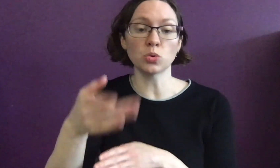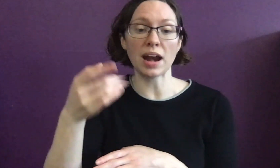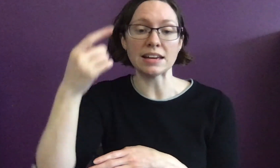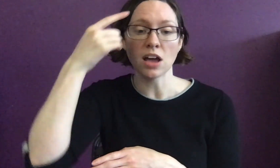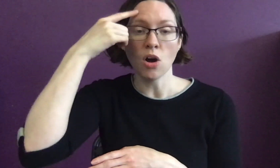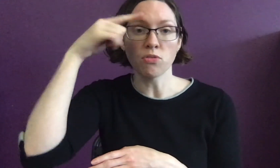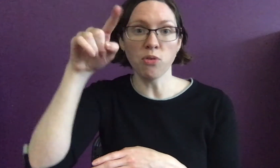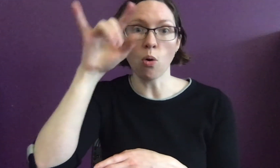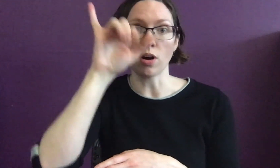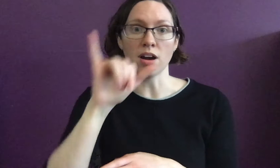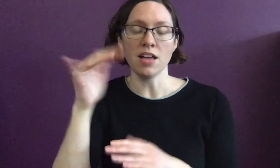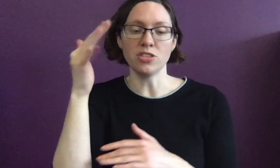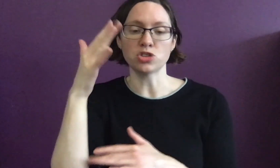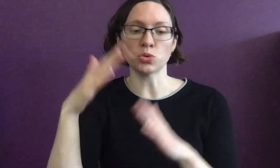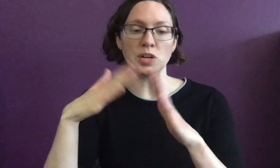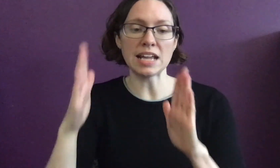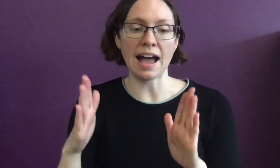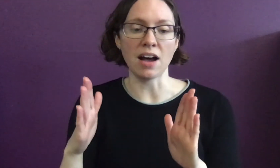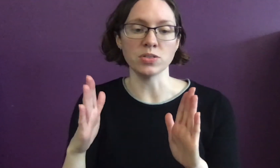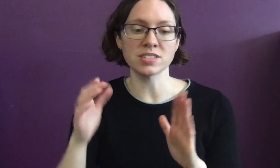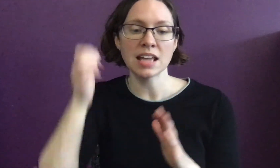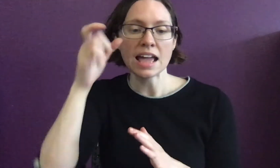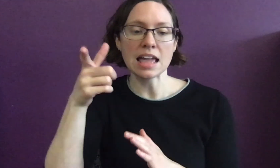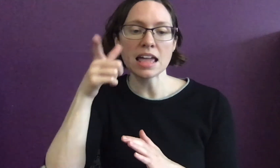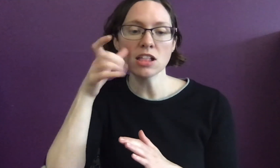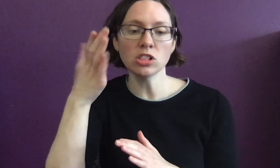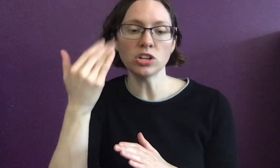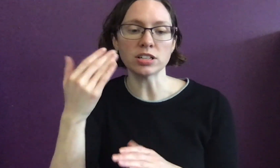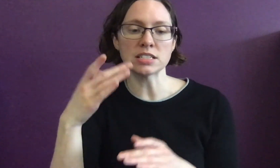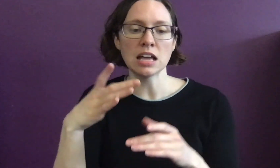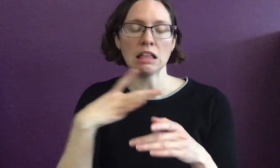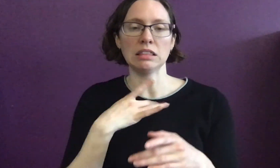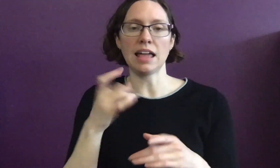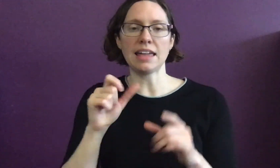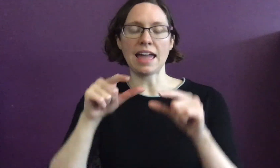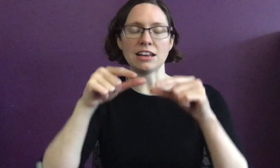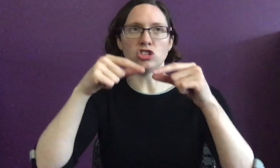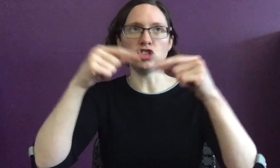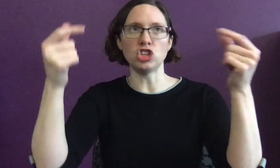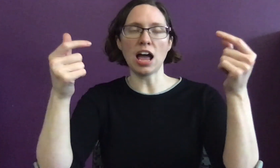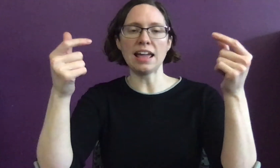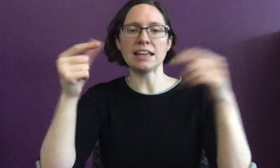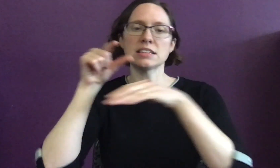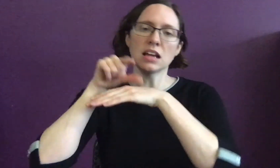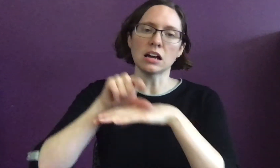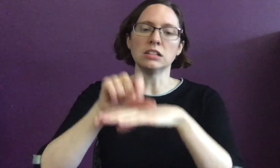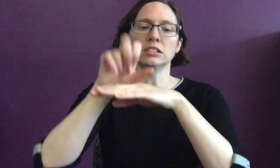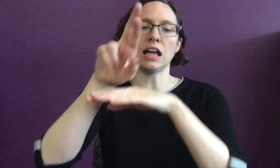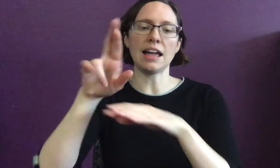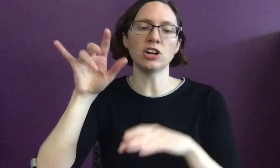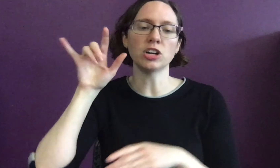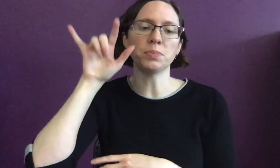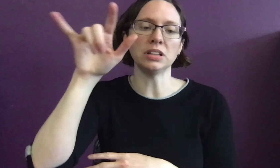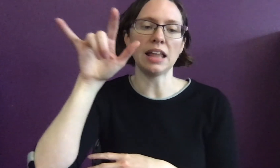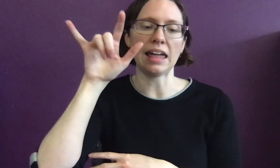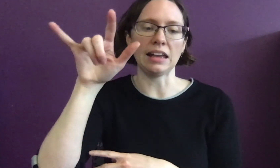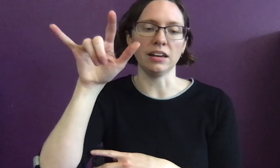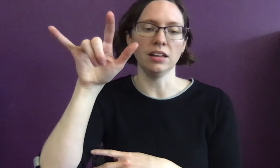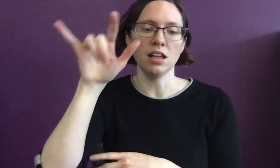straight for the tree house. He looked like a giant glider plane.